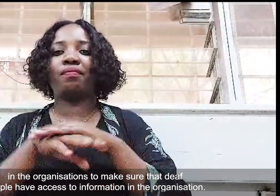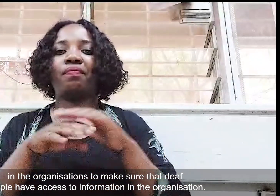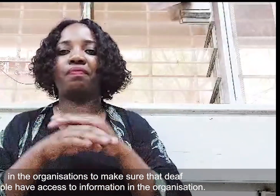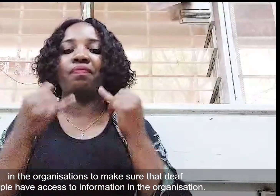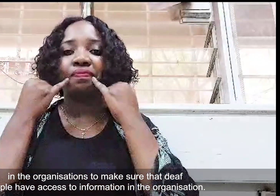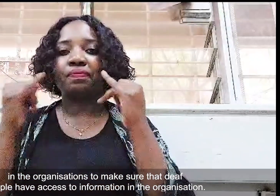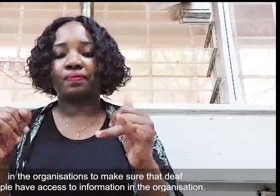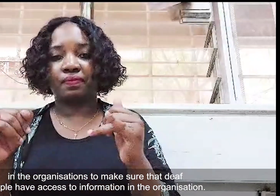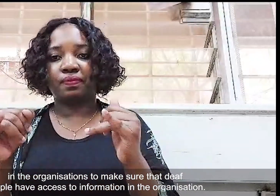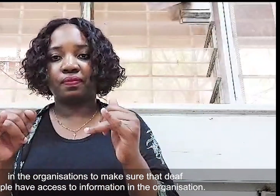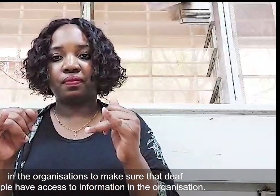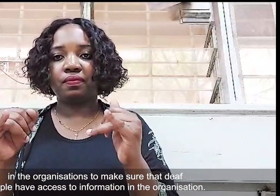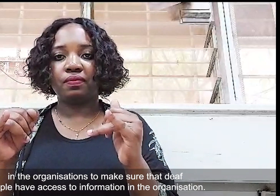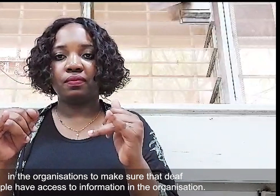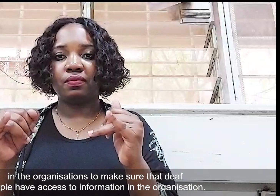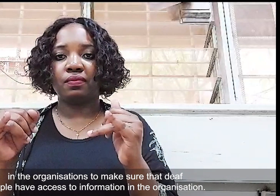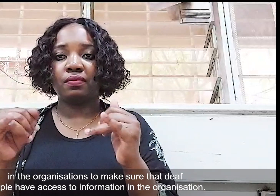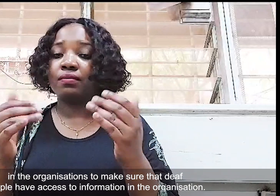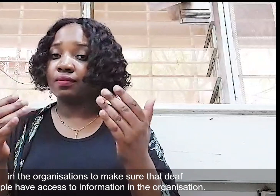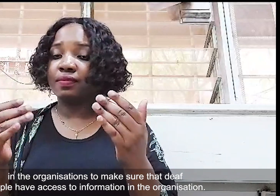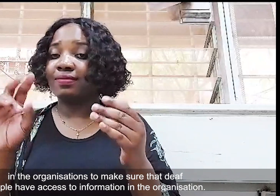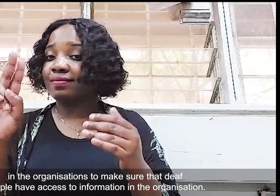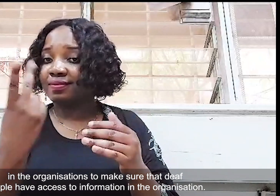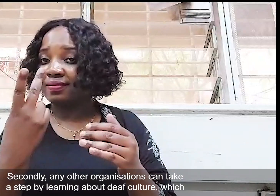have access to information in their organization.